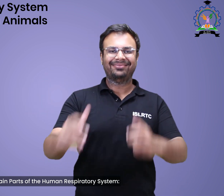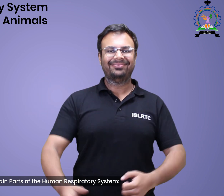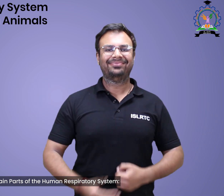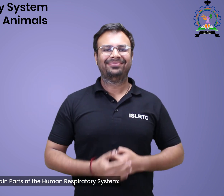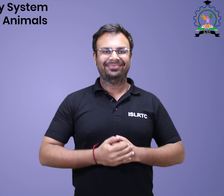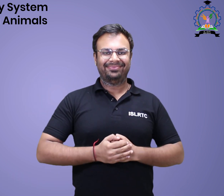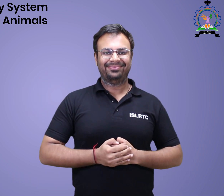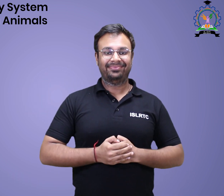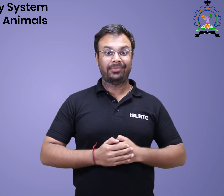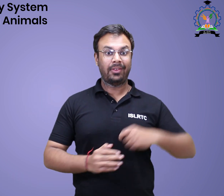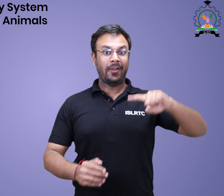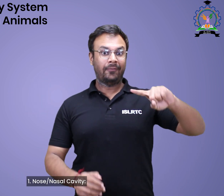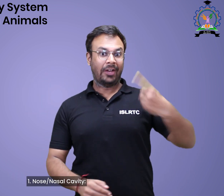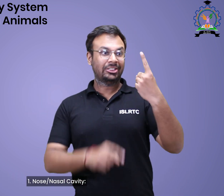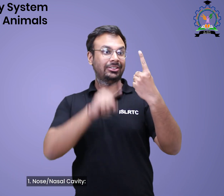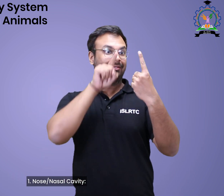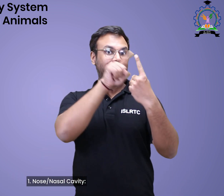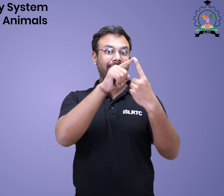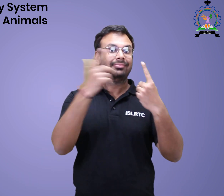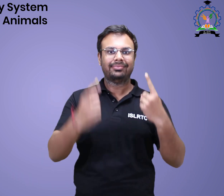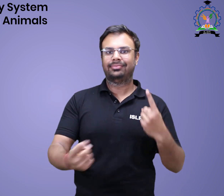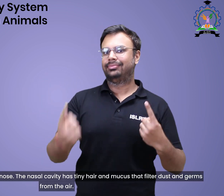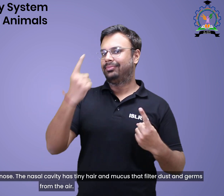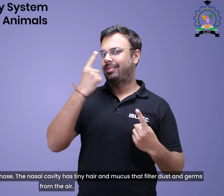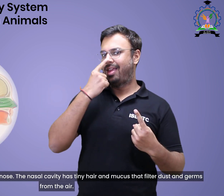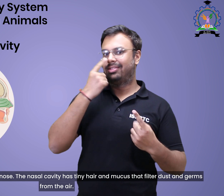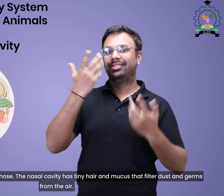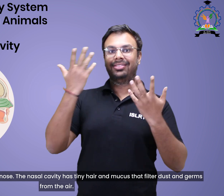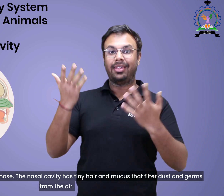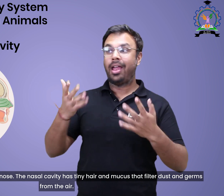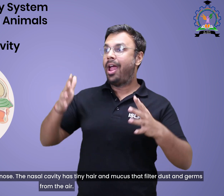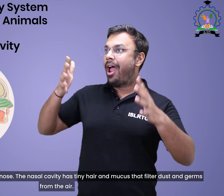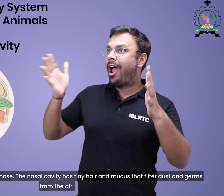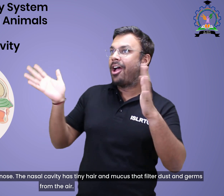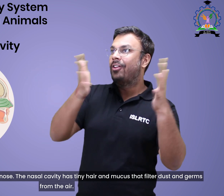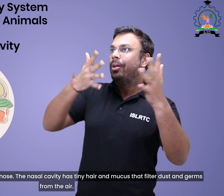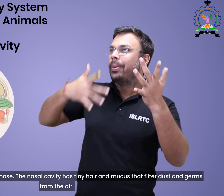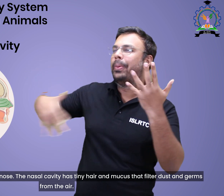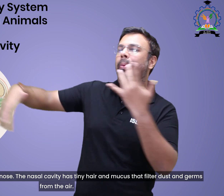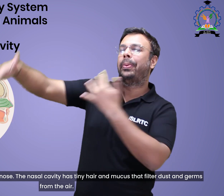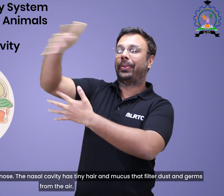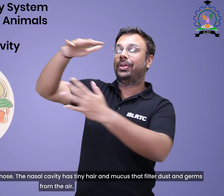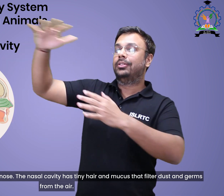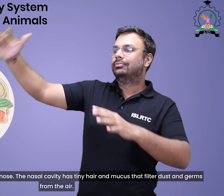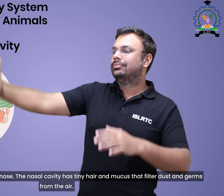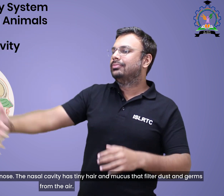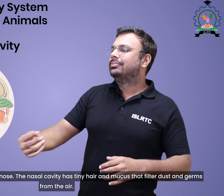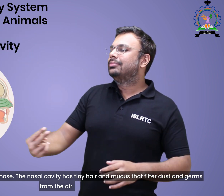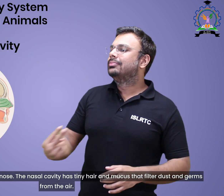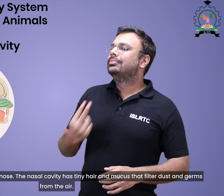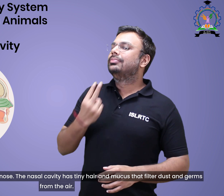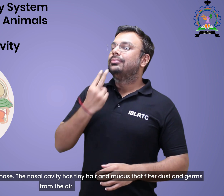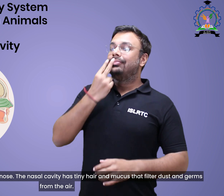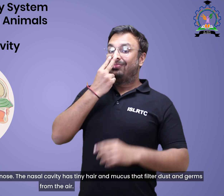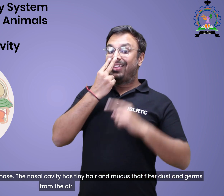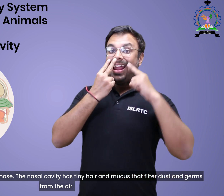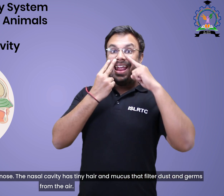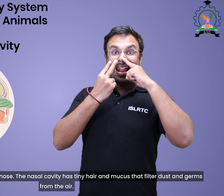1. Nose nasal cavity. Air enters the body through the nose. The nasal cavity has tiny